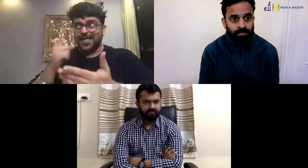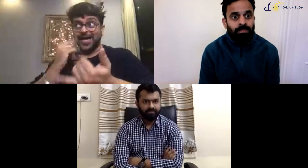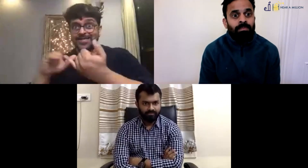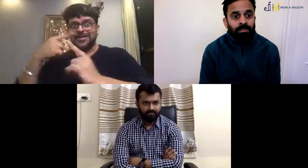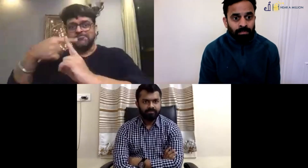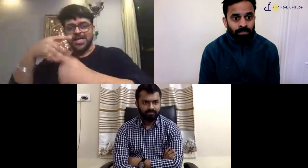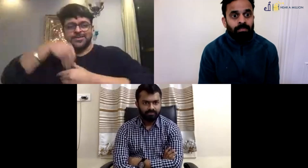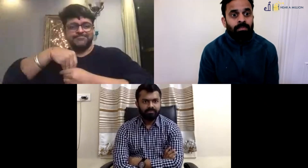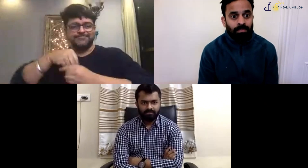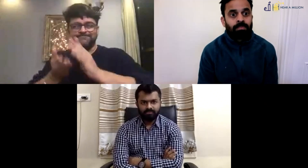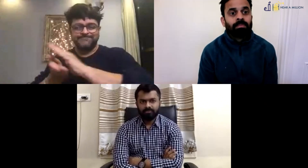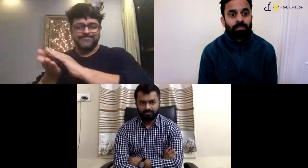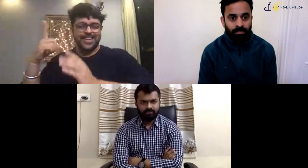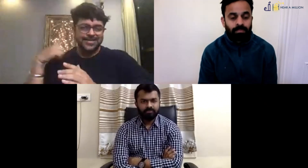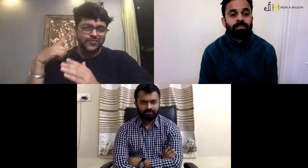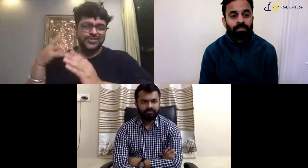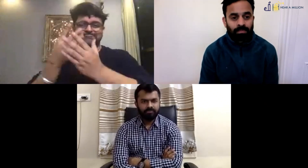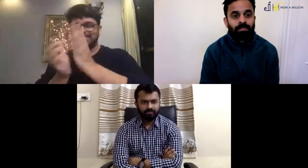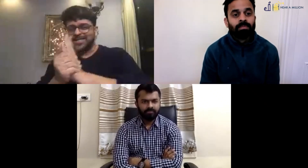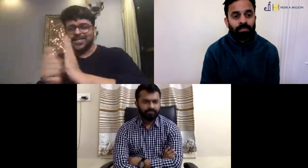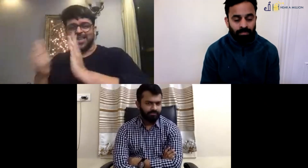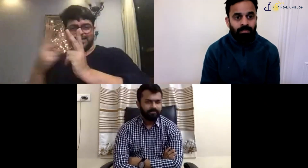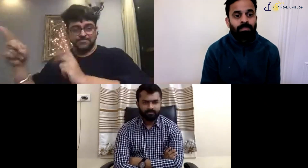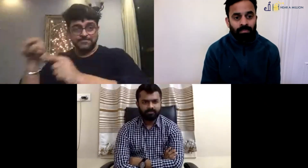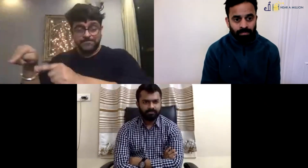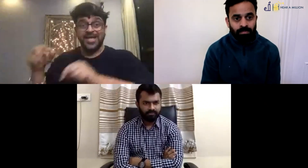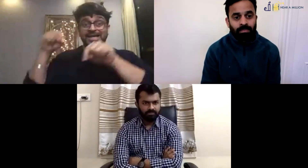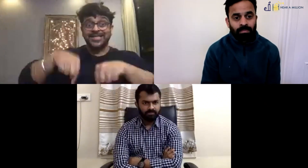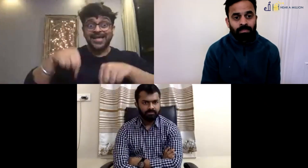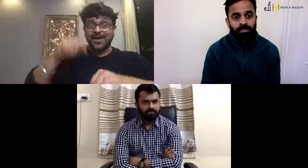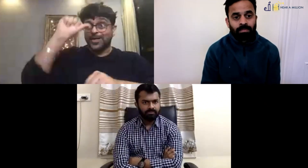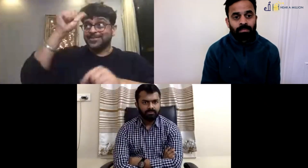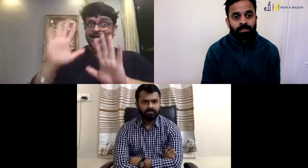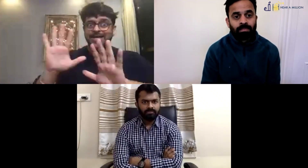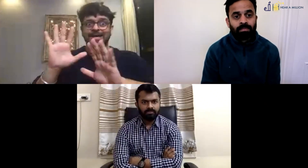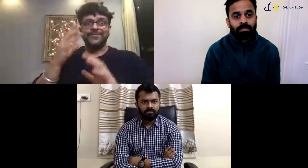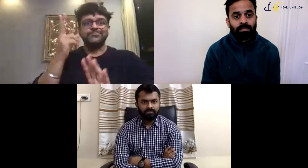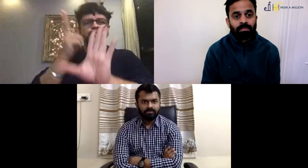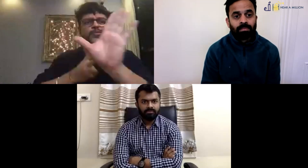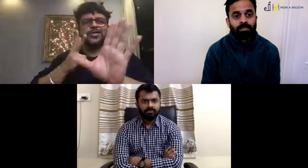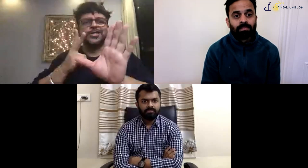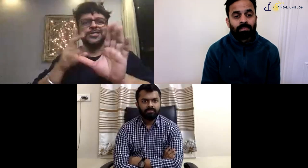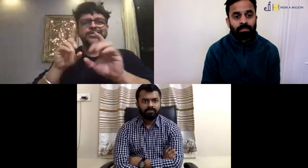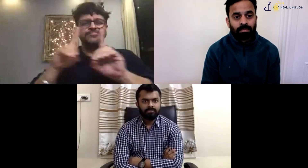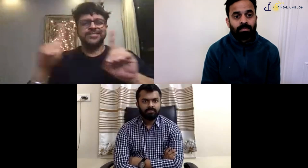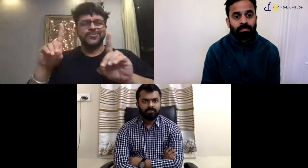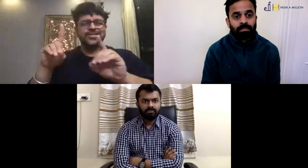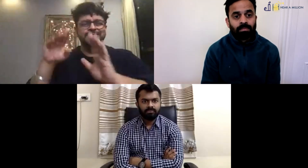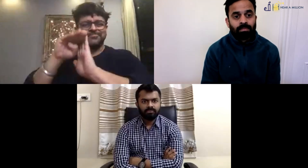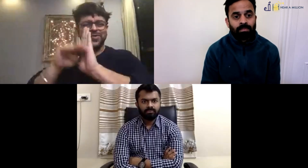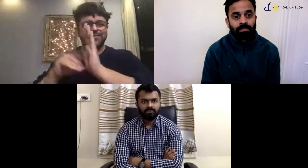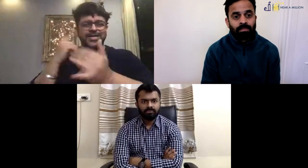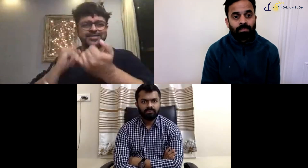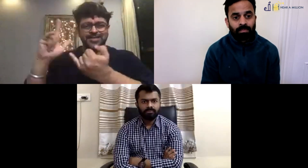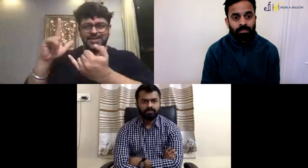when it started, and you like the discussions, etc. It's ISL plus the leadership skills, etc. that you used to do. But now here in India,